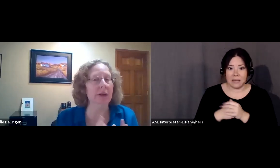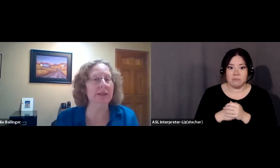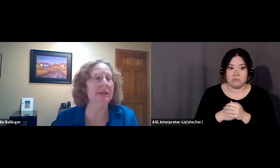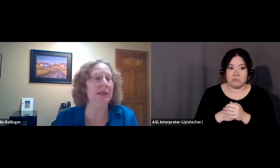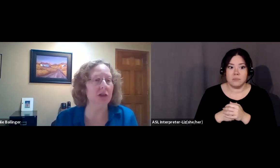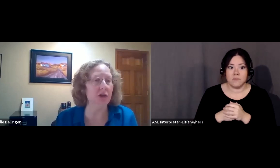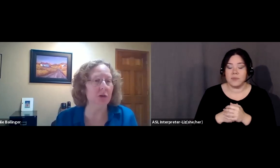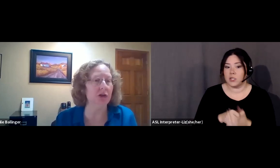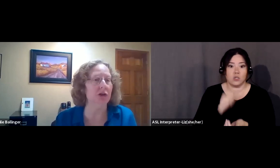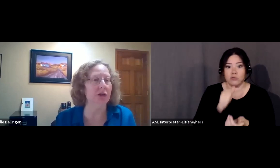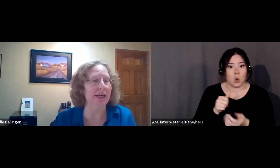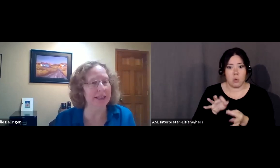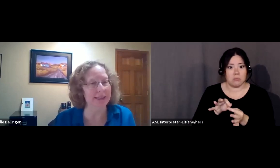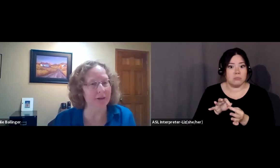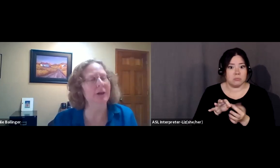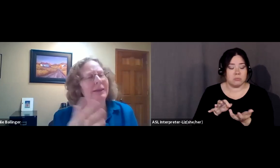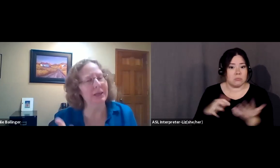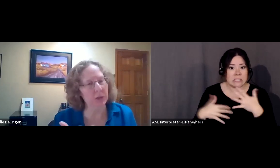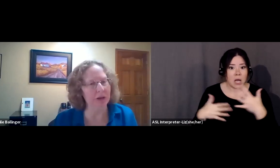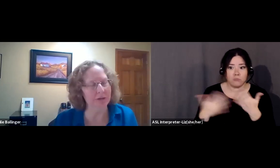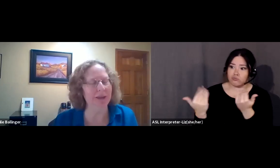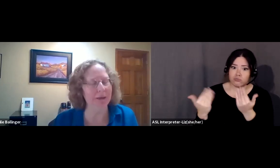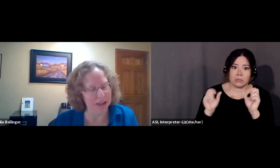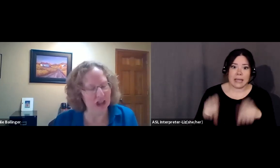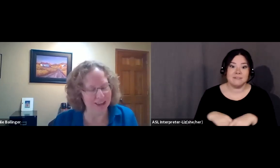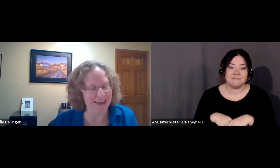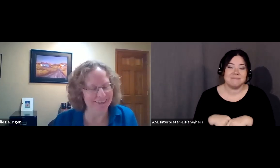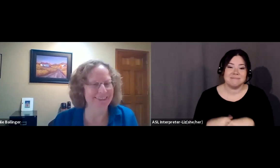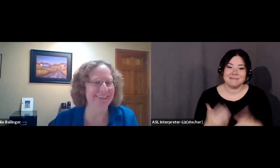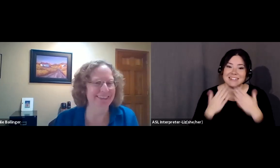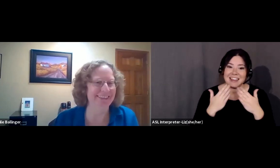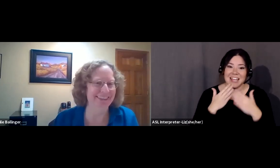and don't hesitate to use your AD Center. Thank you, Brooke, for letting me